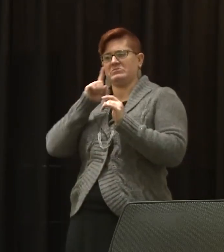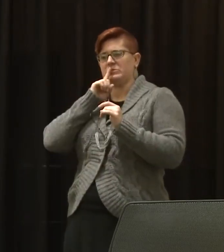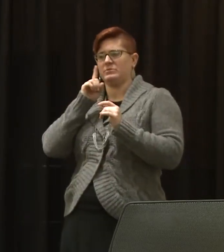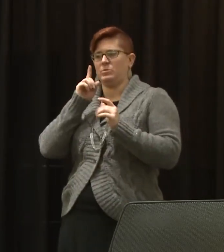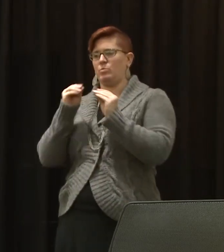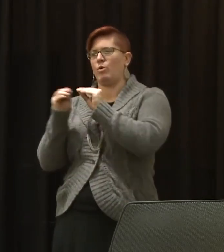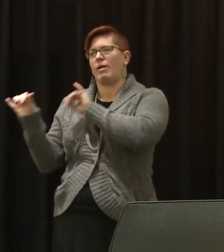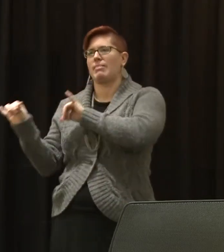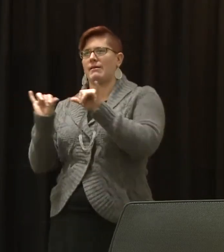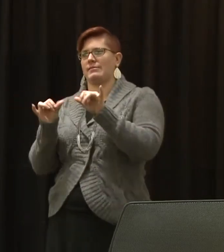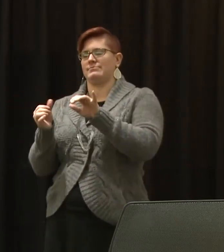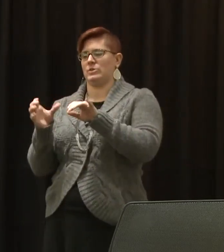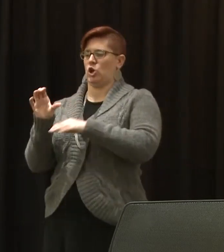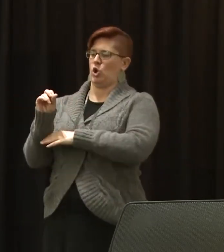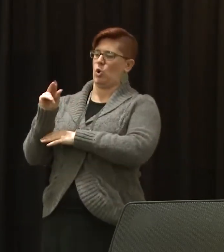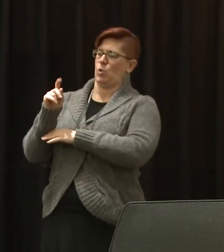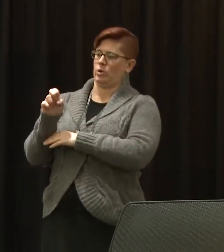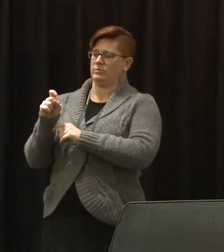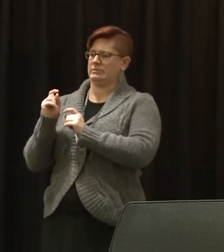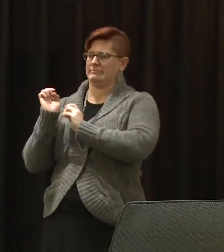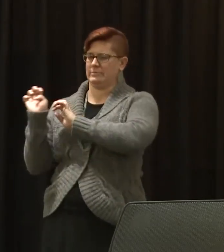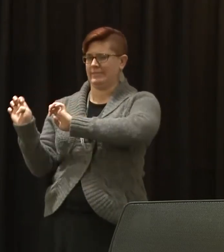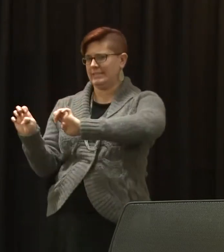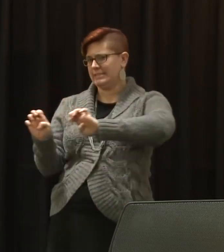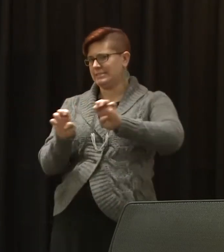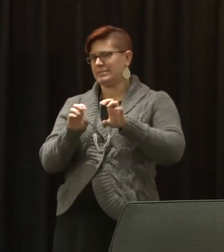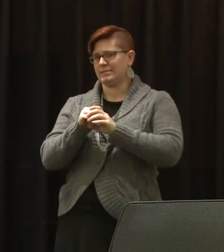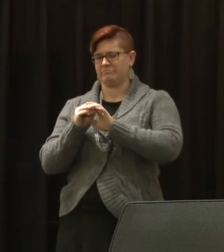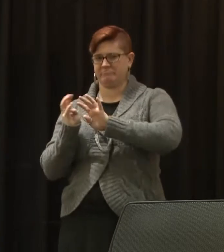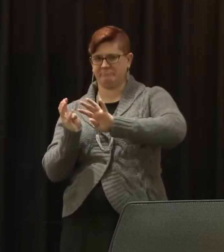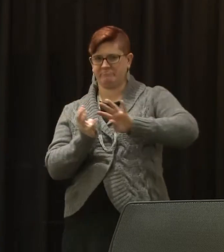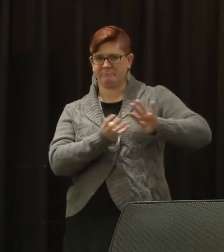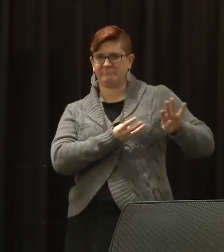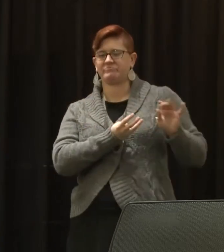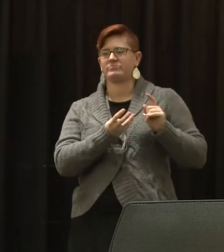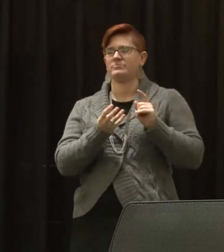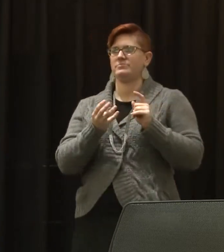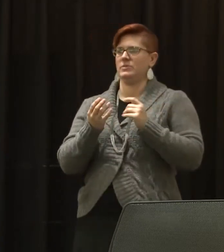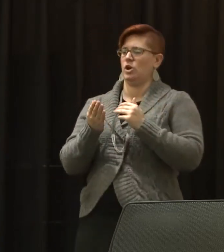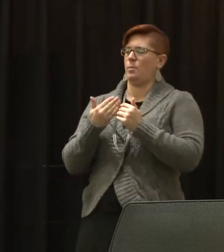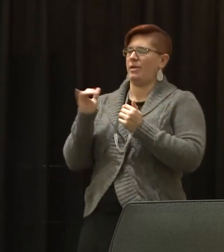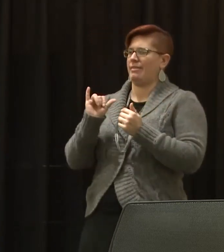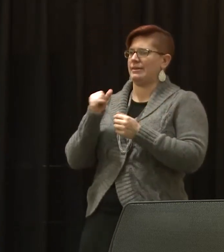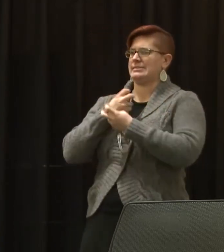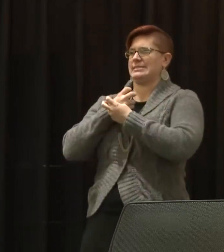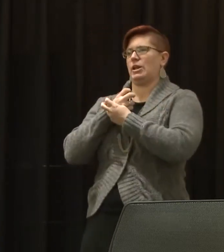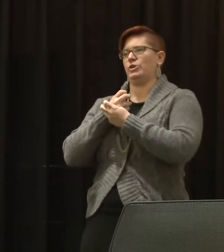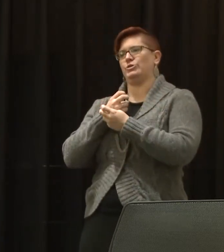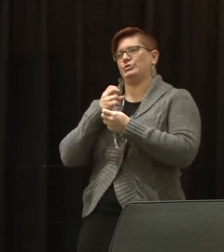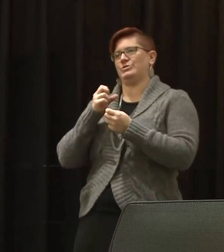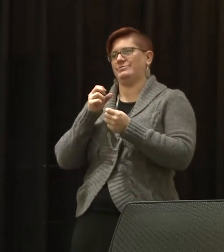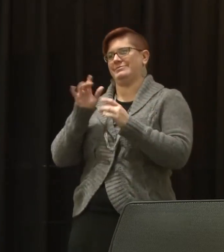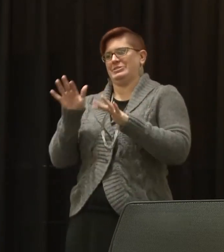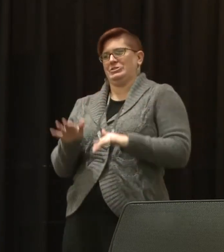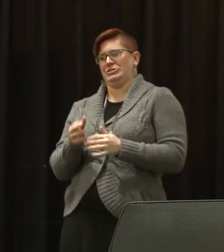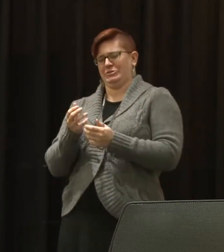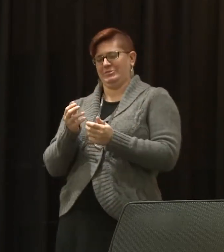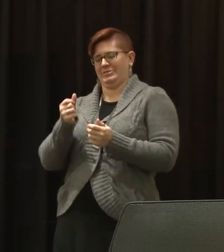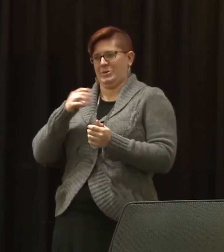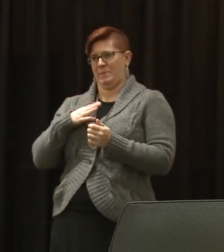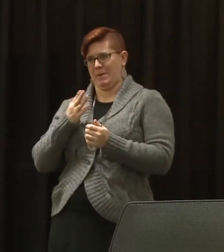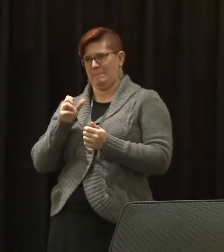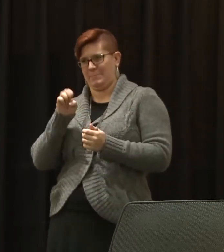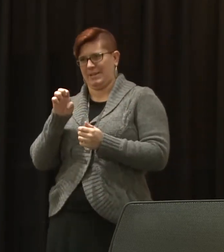steady migration. A large spiky sphere resembling a skeletal snowman base whisks in front of my car and I swerve, narrowly missing